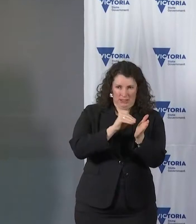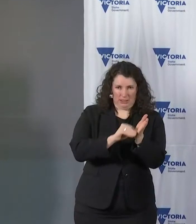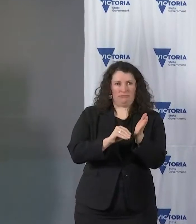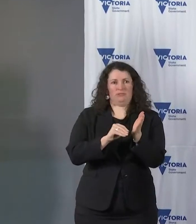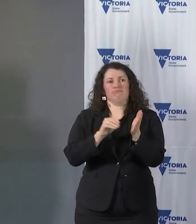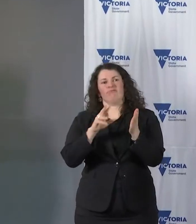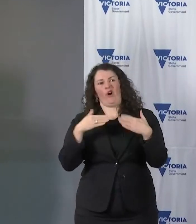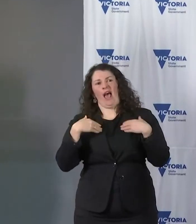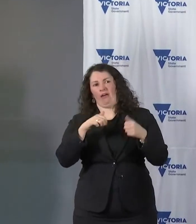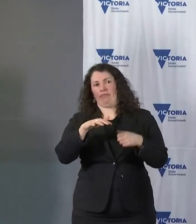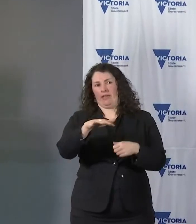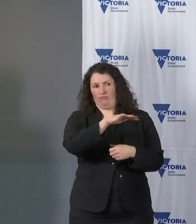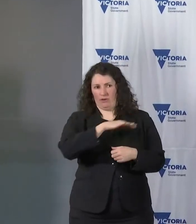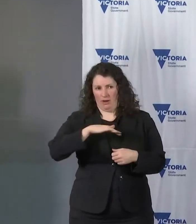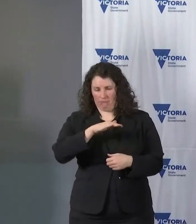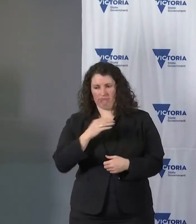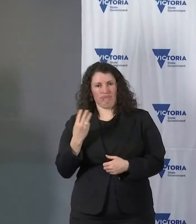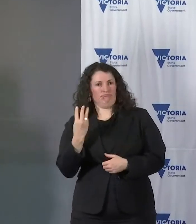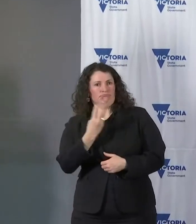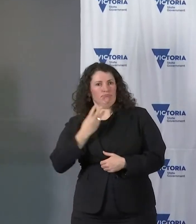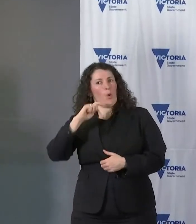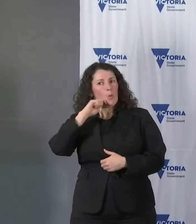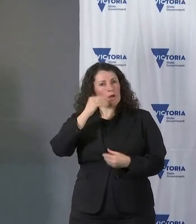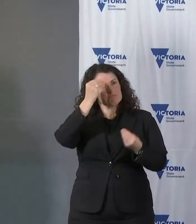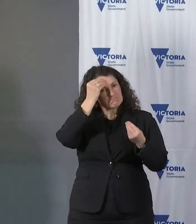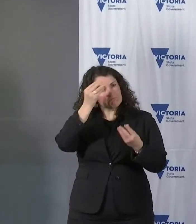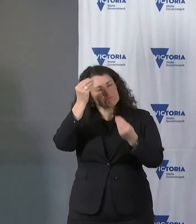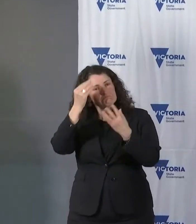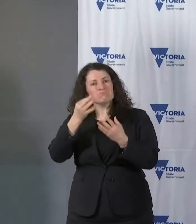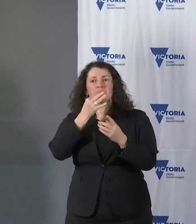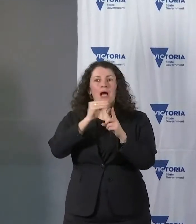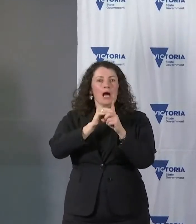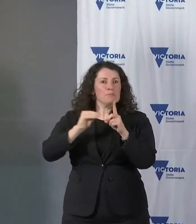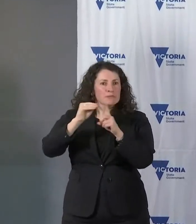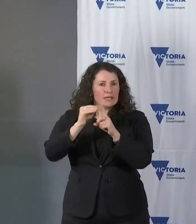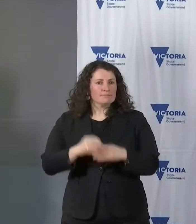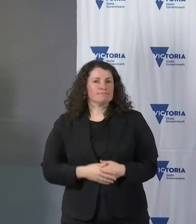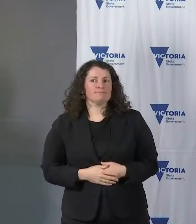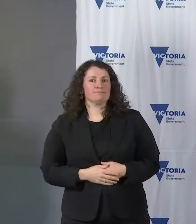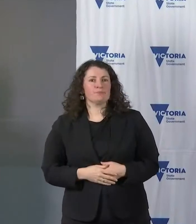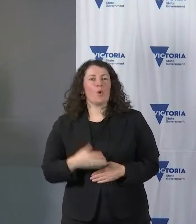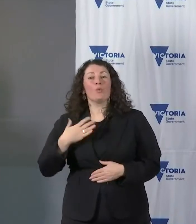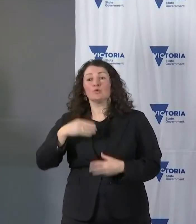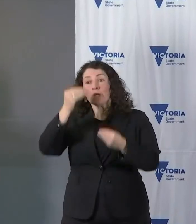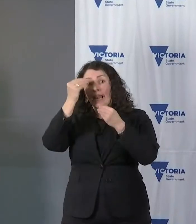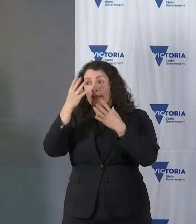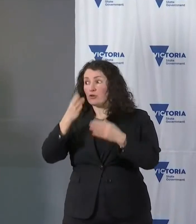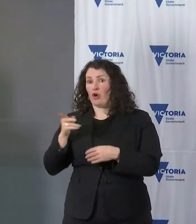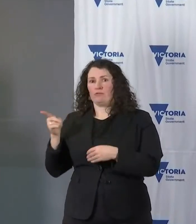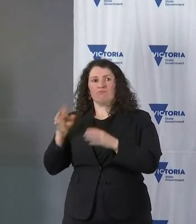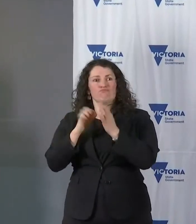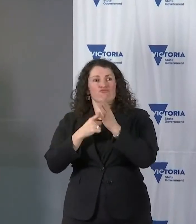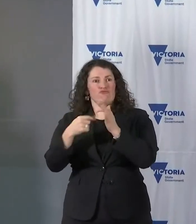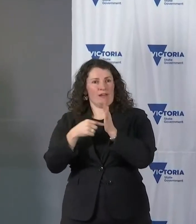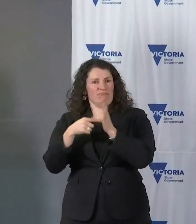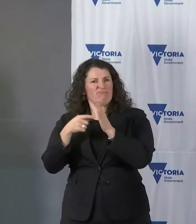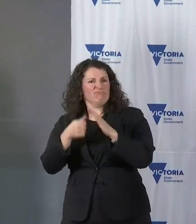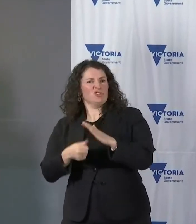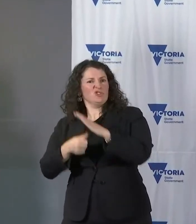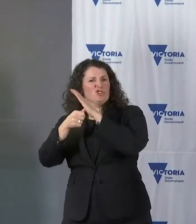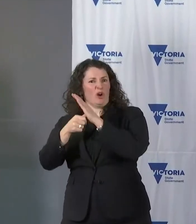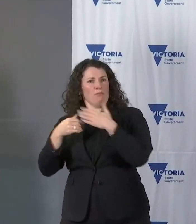to provide today's update. Just to alert you all that the Chief Health Officer has AHPPC at 12:30 and